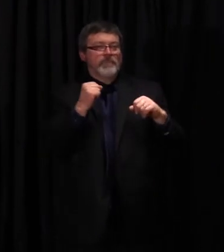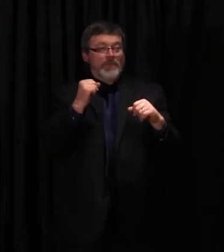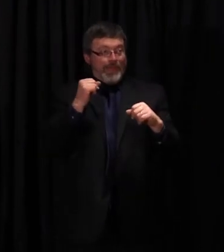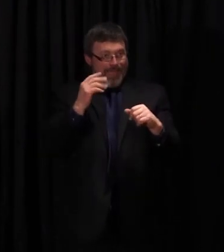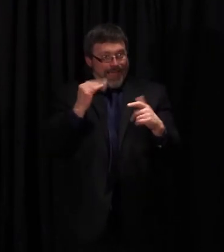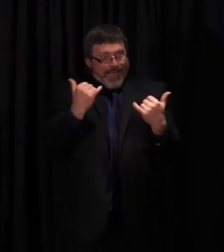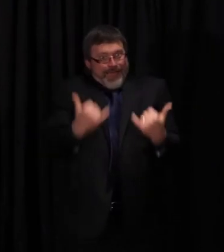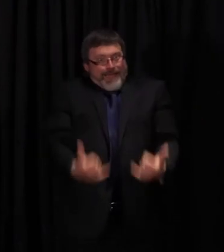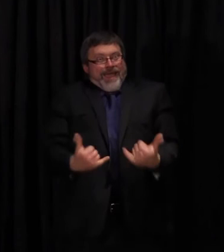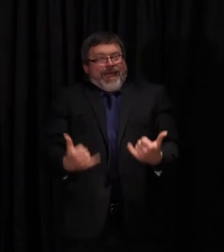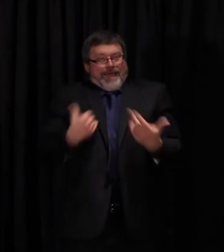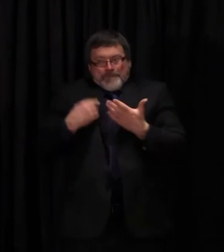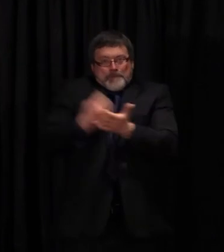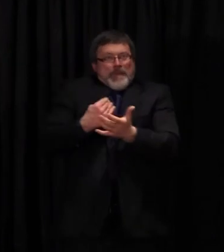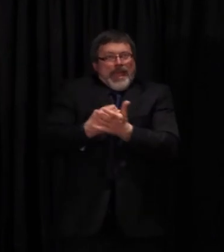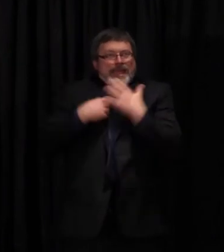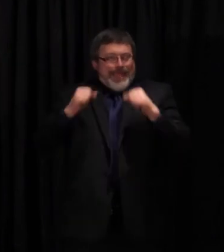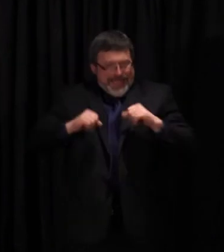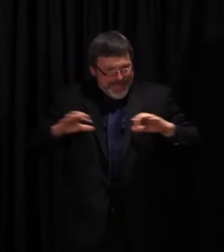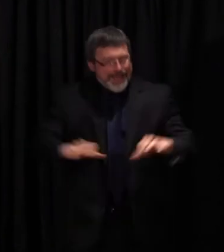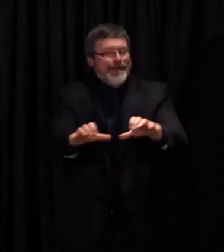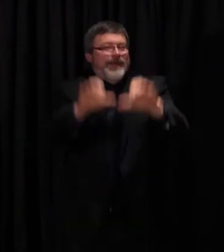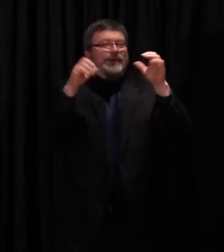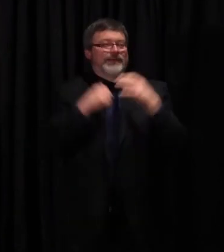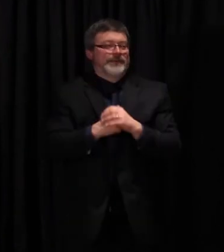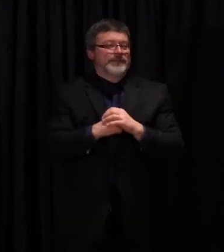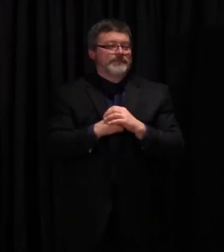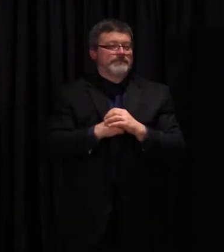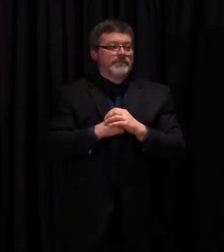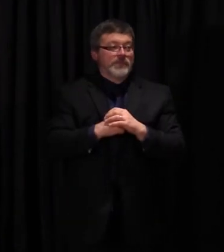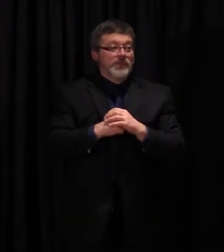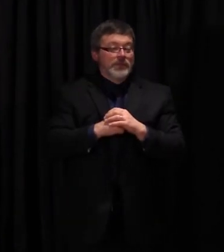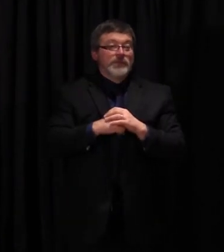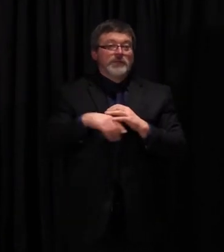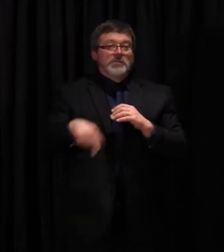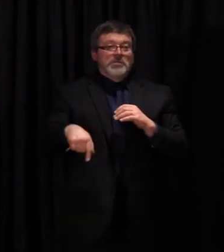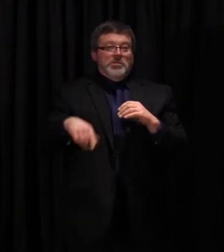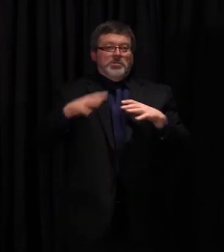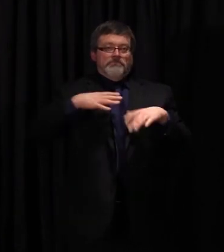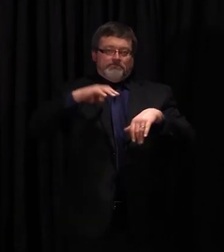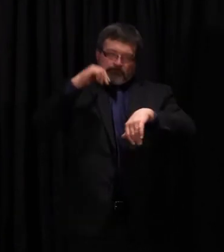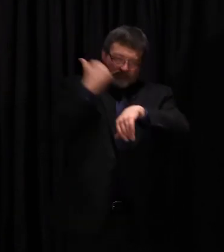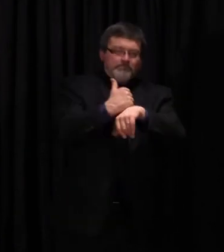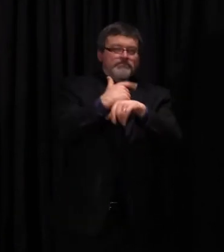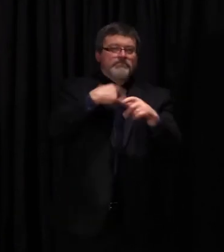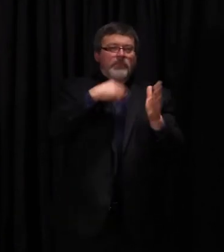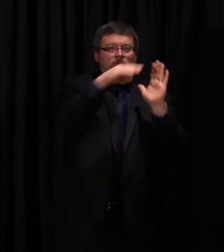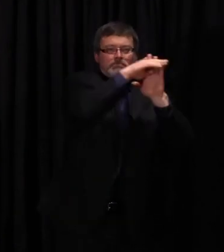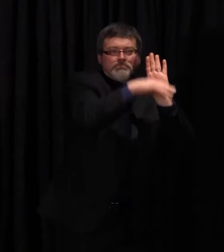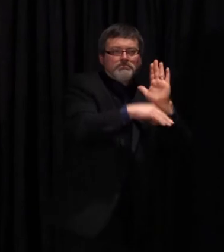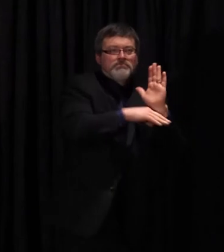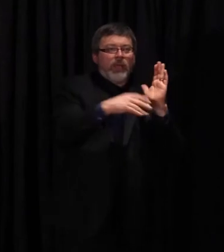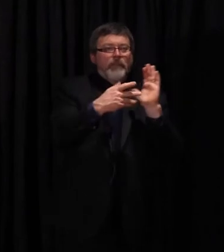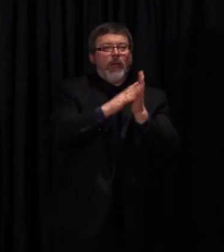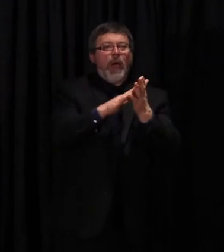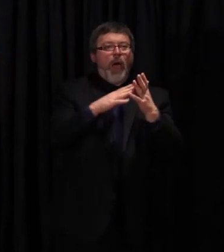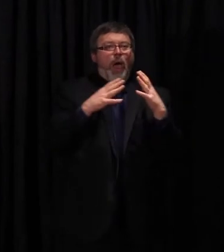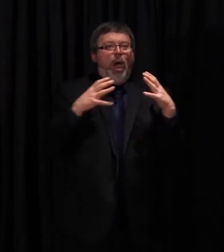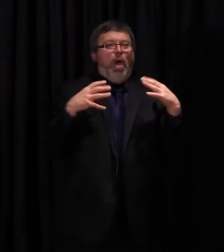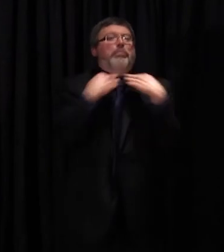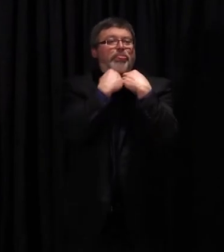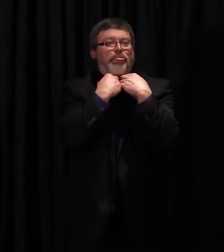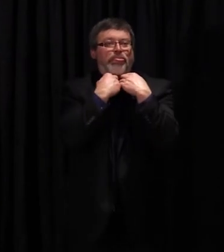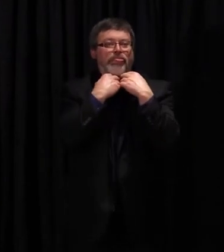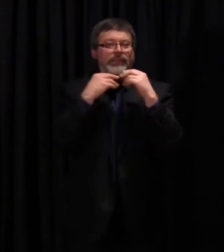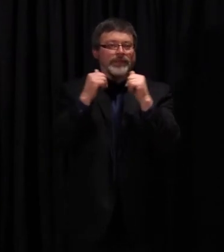But we must ensure our regulatory system doesn't become the bottleneck that holds us back. So I'll once again